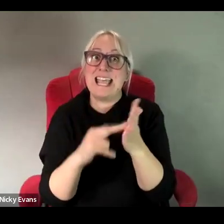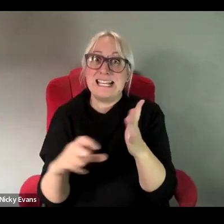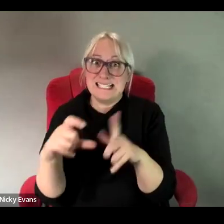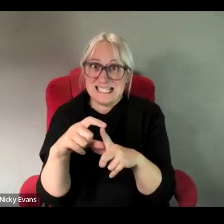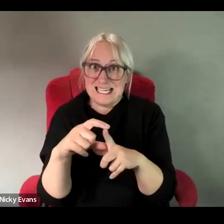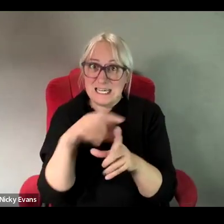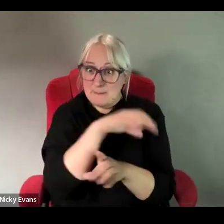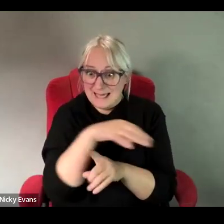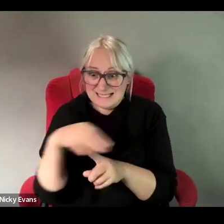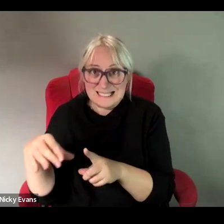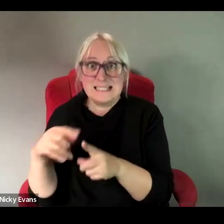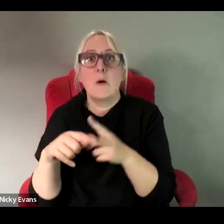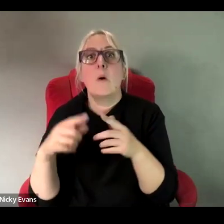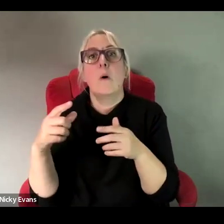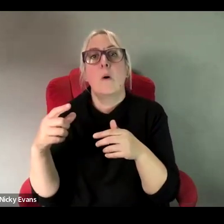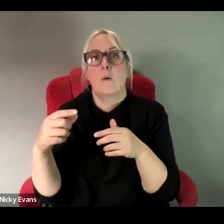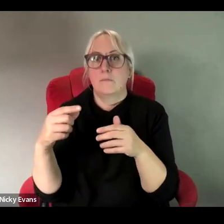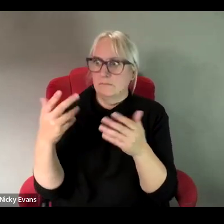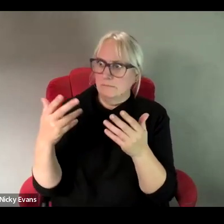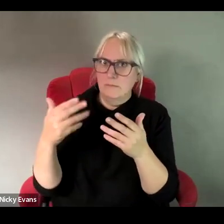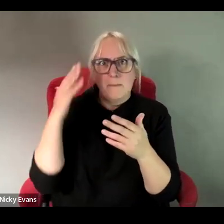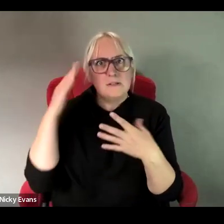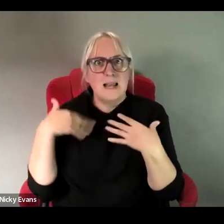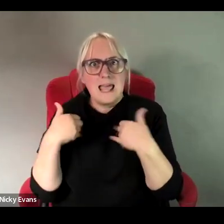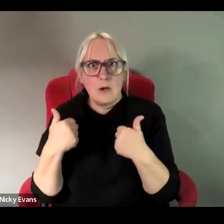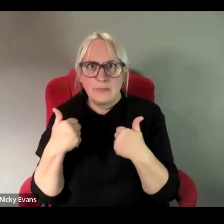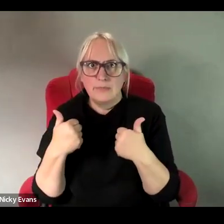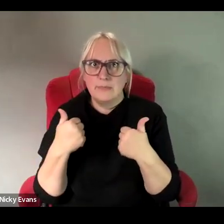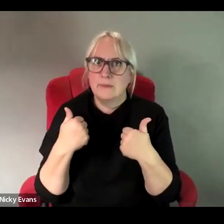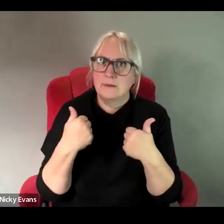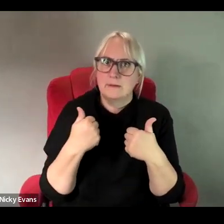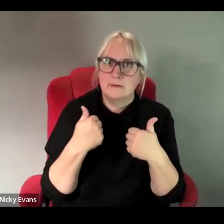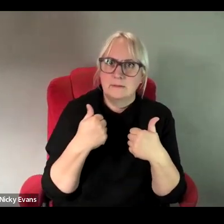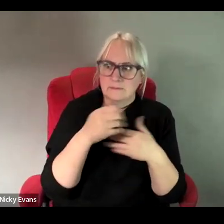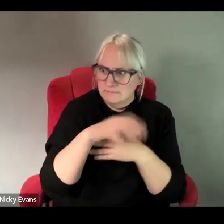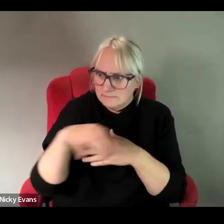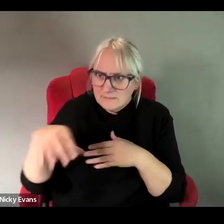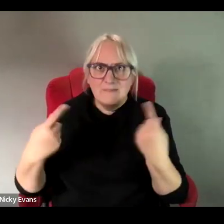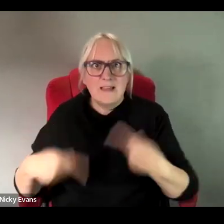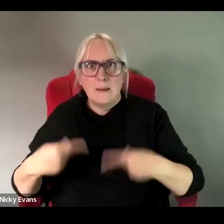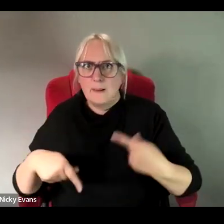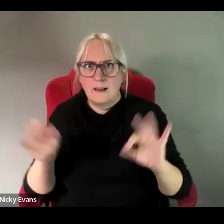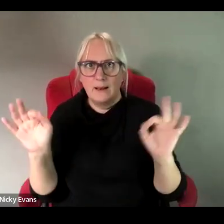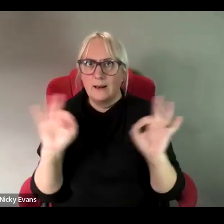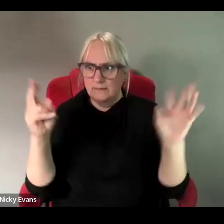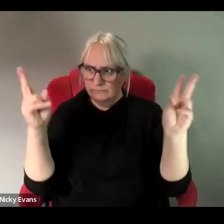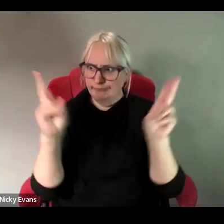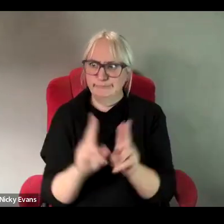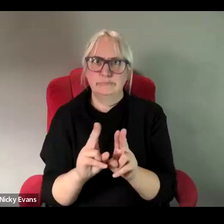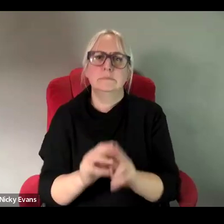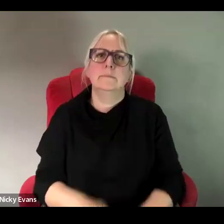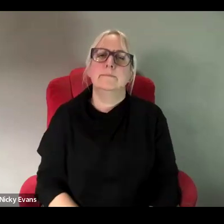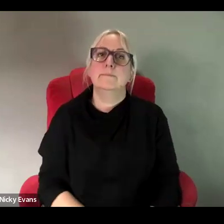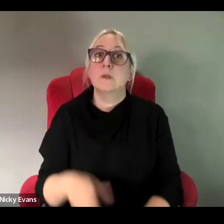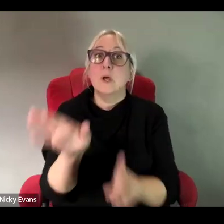health clinics and appointments, which is a huge concern when you look that it could be extended to younger people. Coercion also